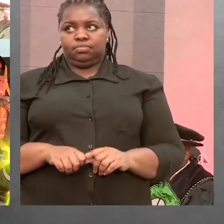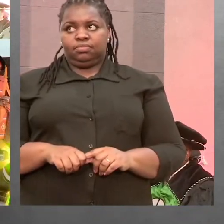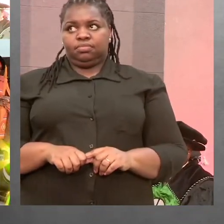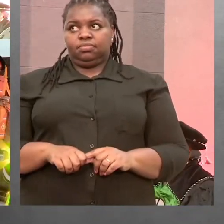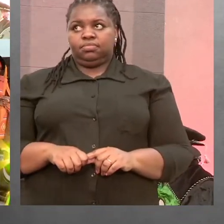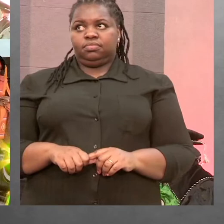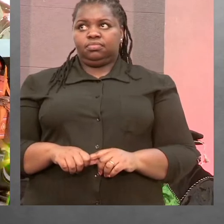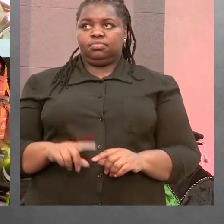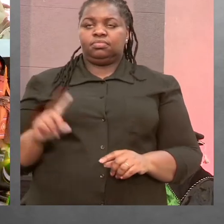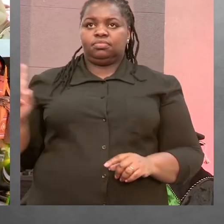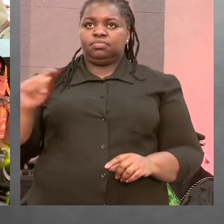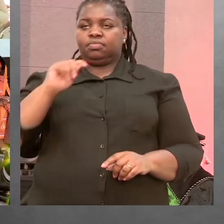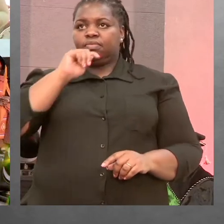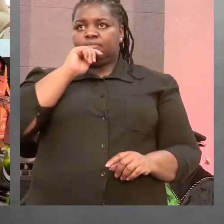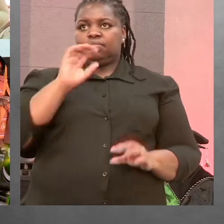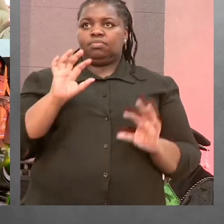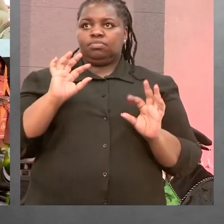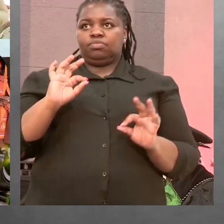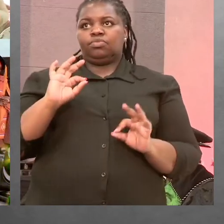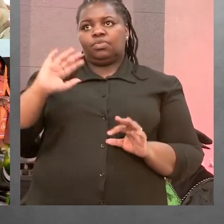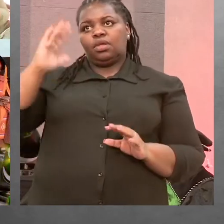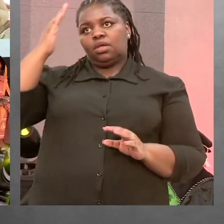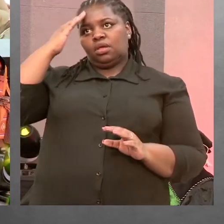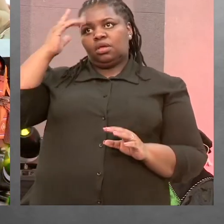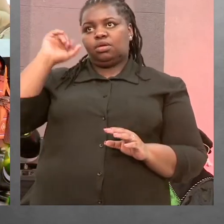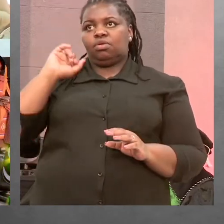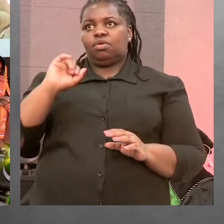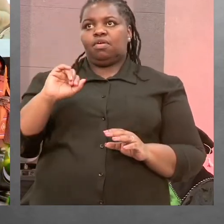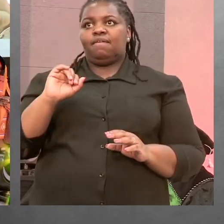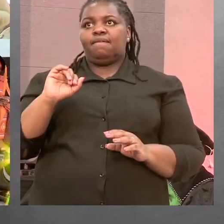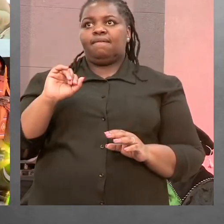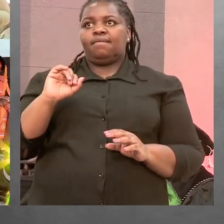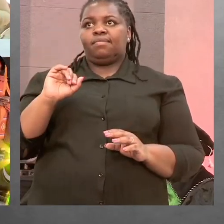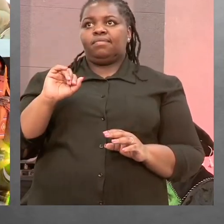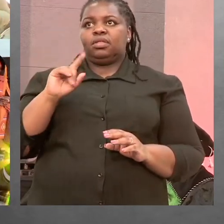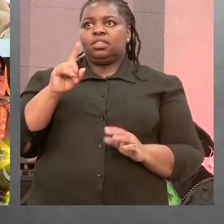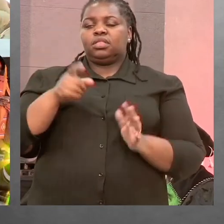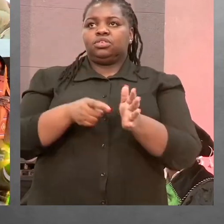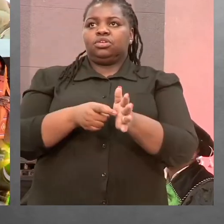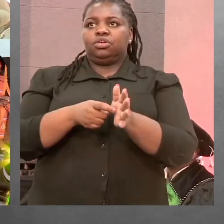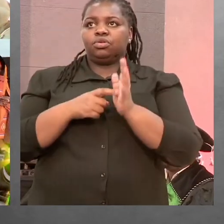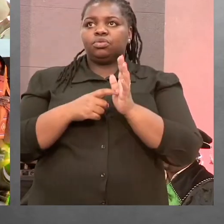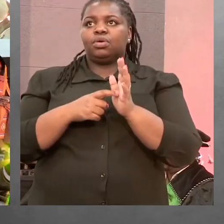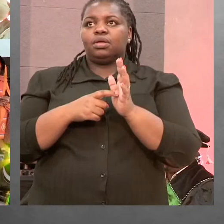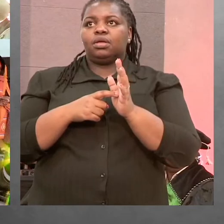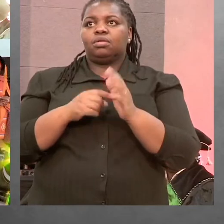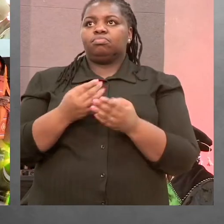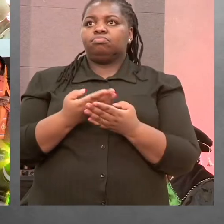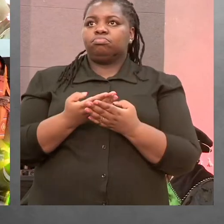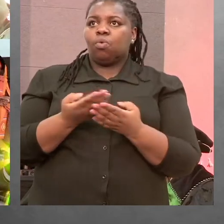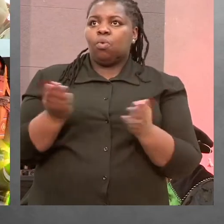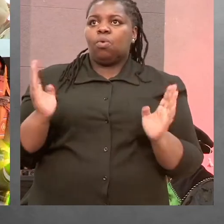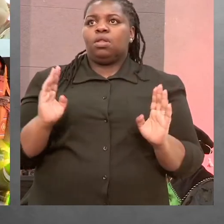a titular head of an institution, and this requires you to preside over all